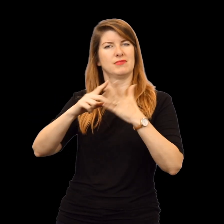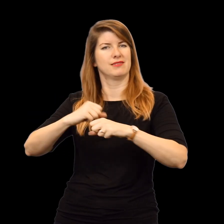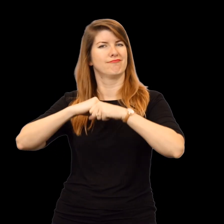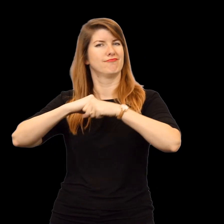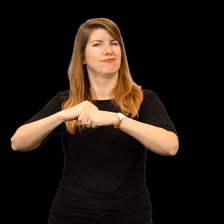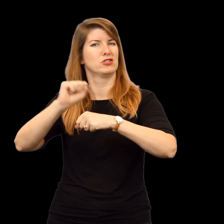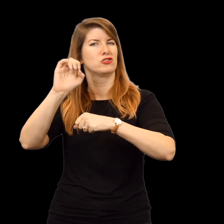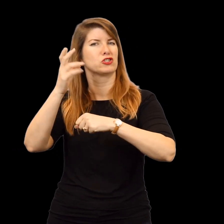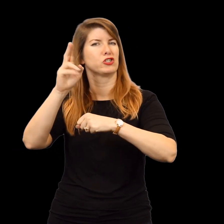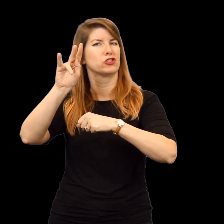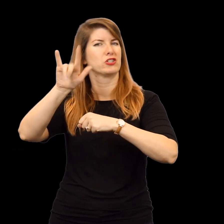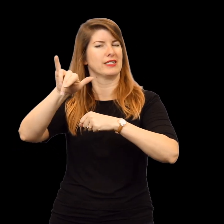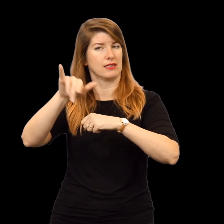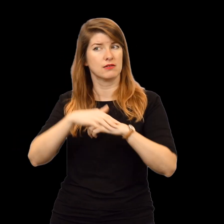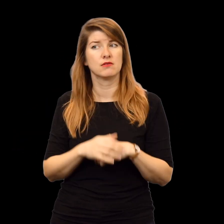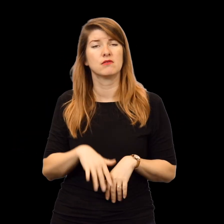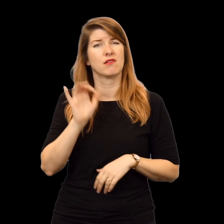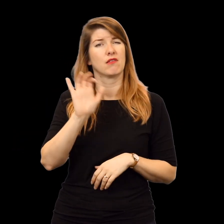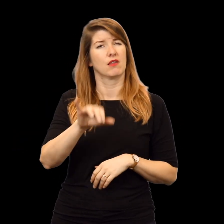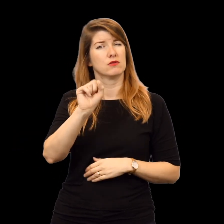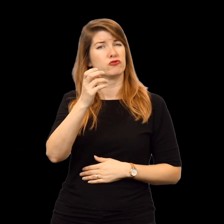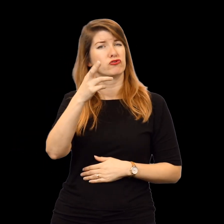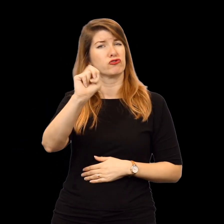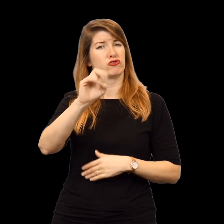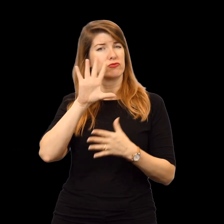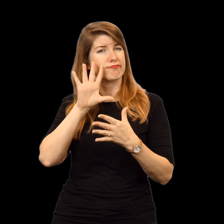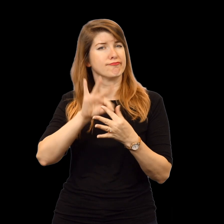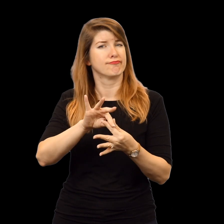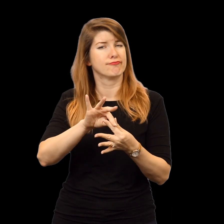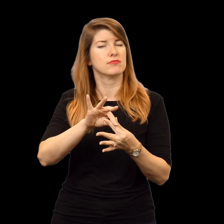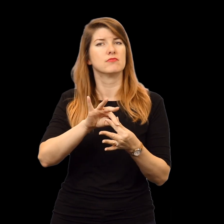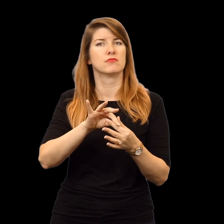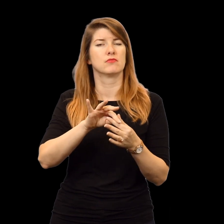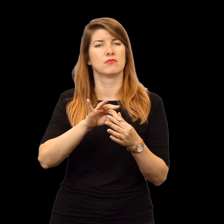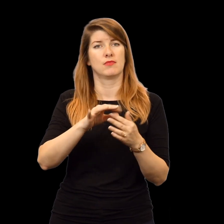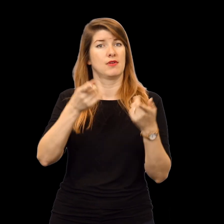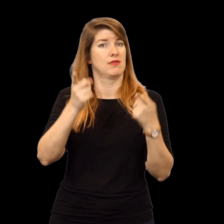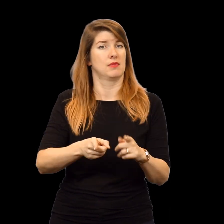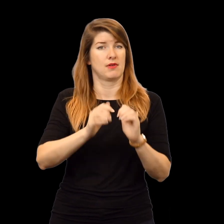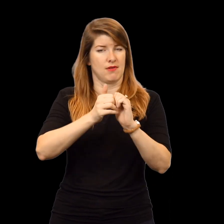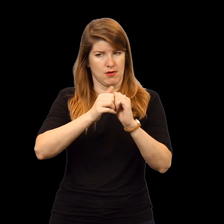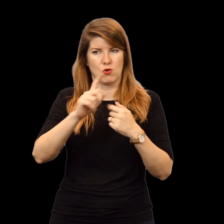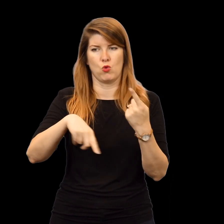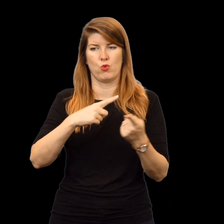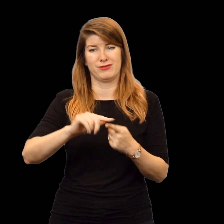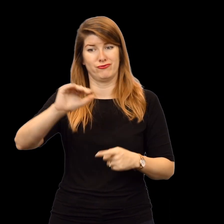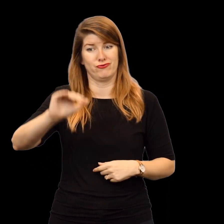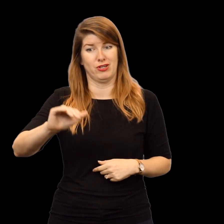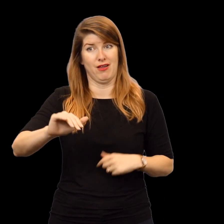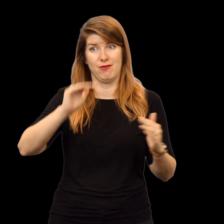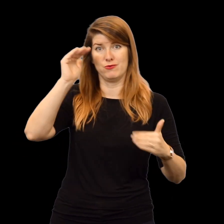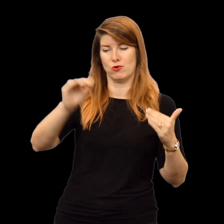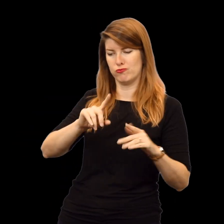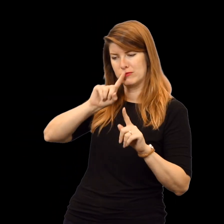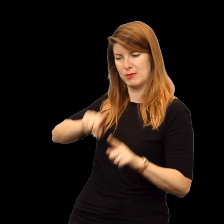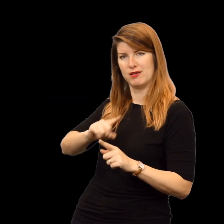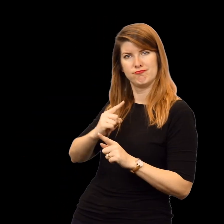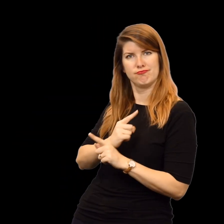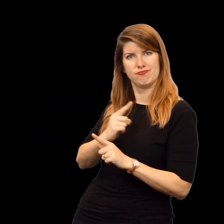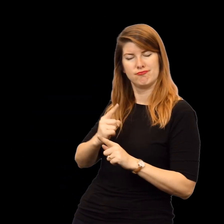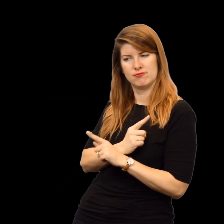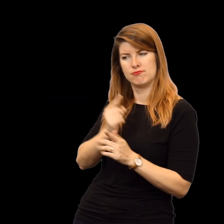security. Secure attachment comes from a child being responded to